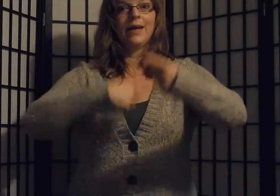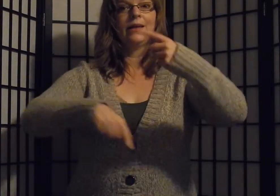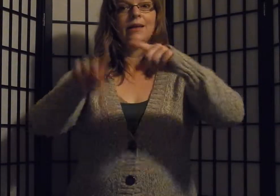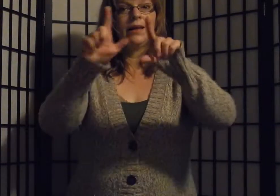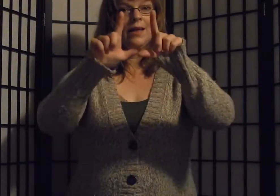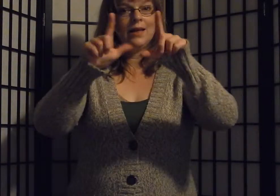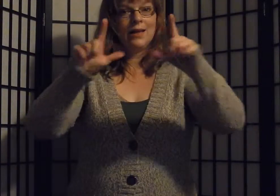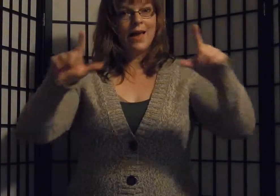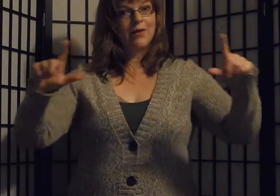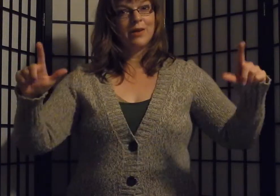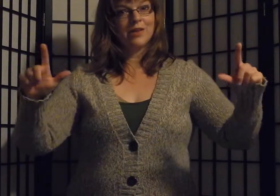Sign language.